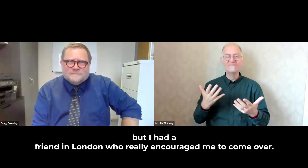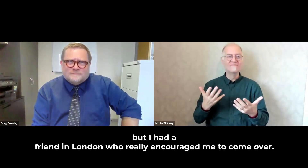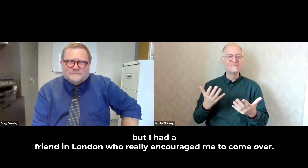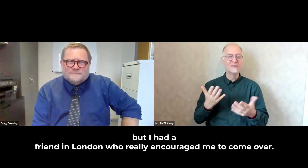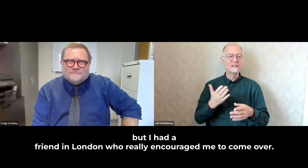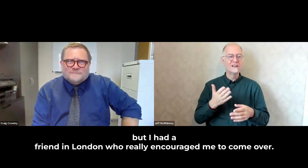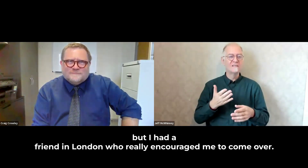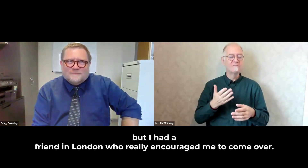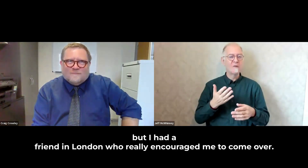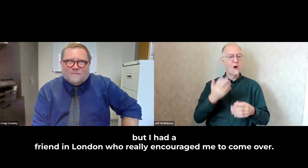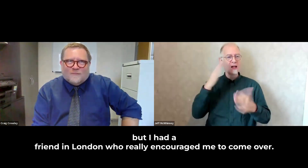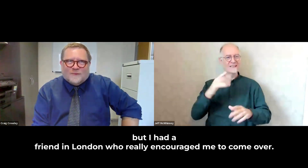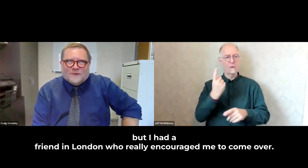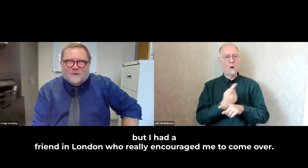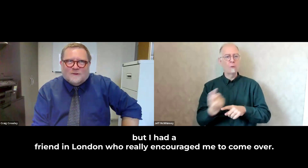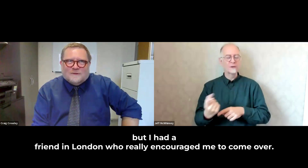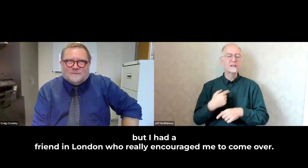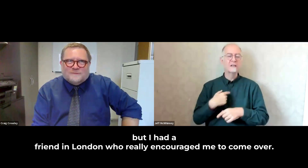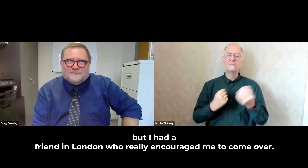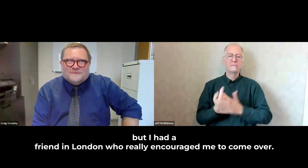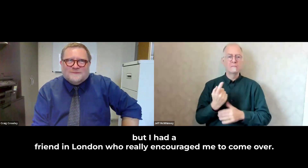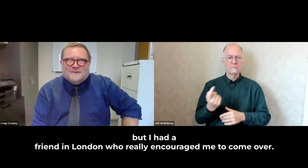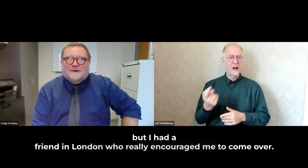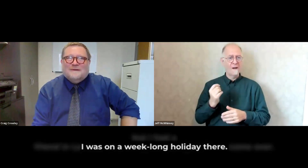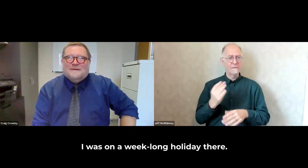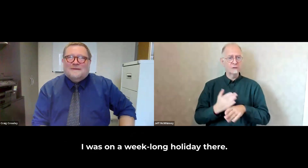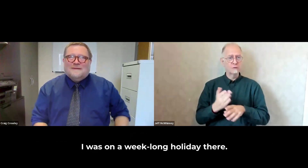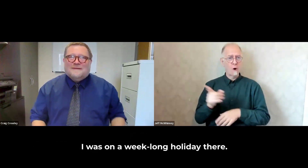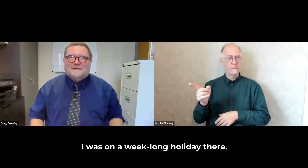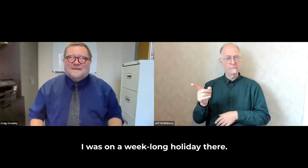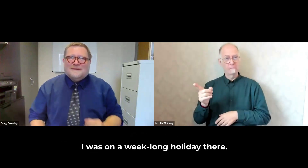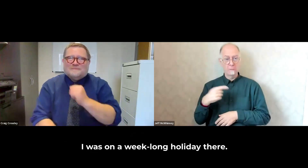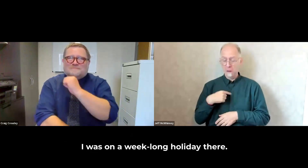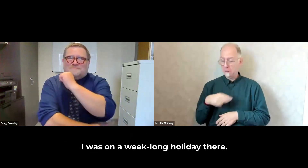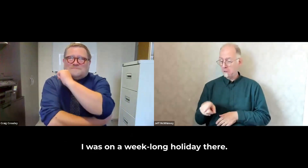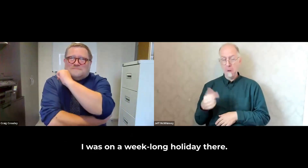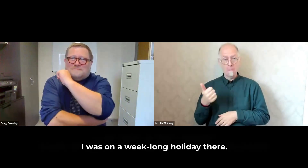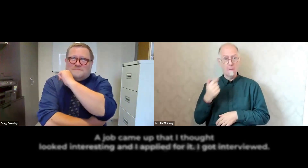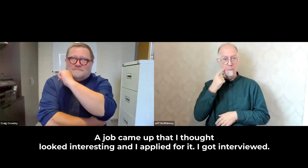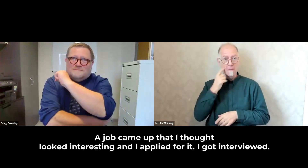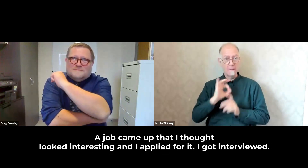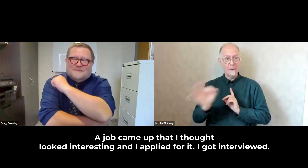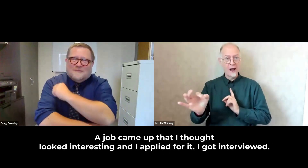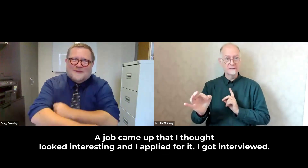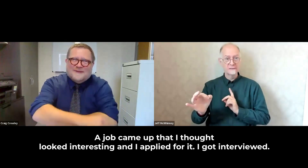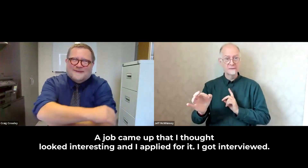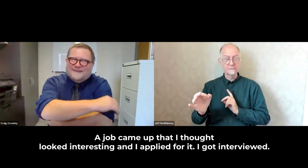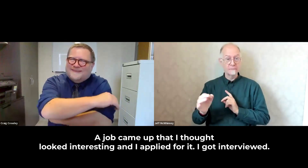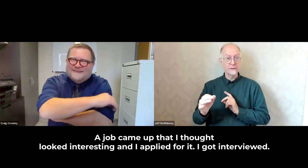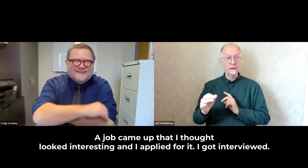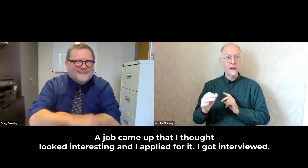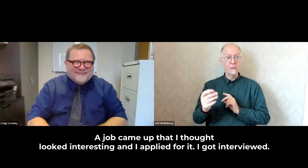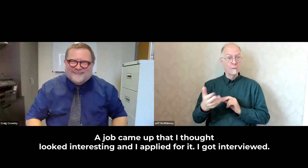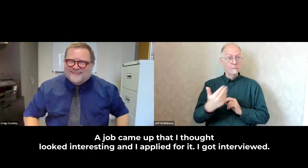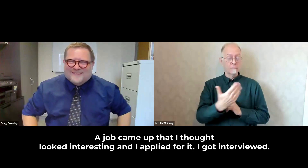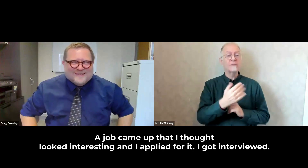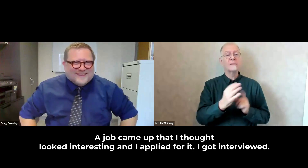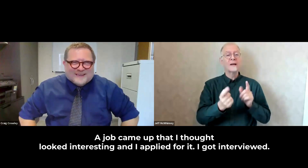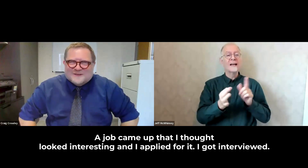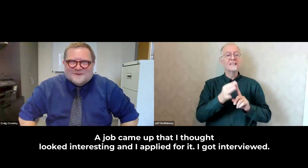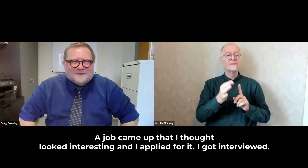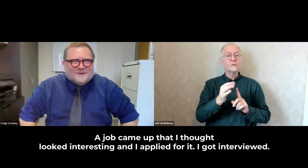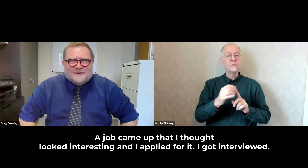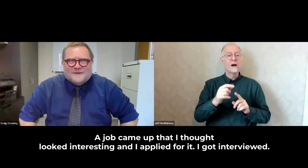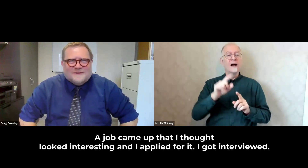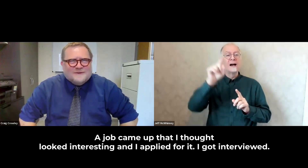in London who really encouraged me to come over. I was on a week-long holiday there. A job came up that I thought looked interesting,